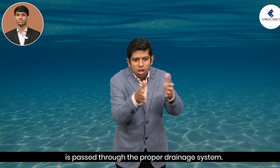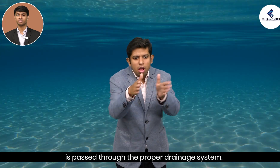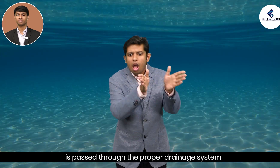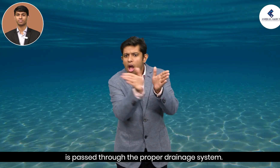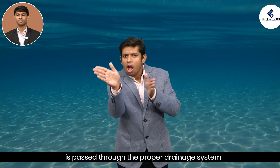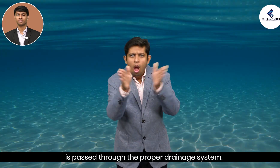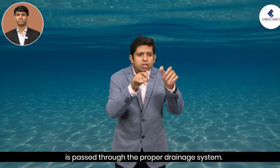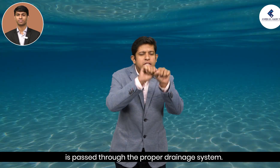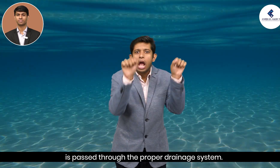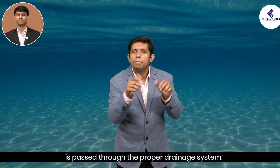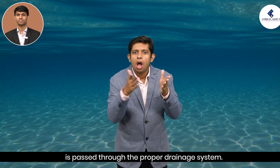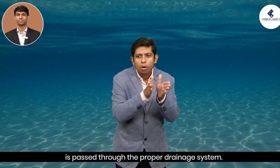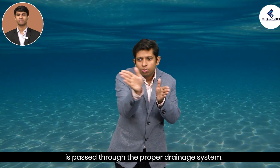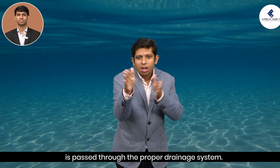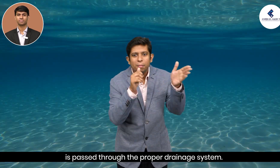drainage system.